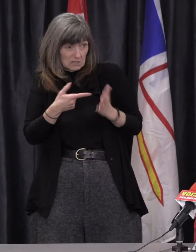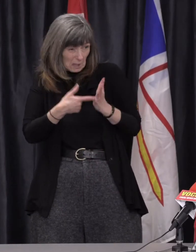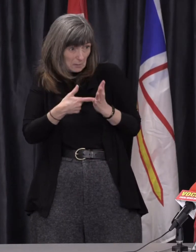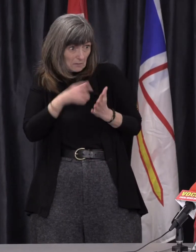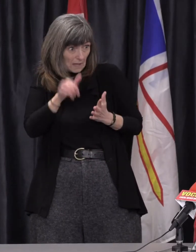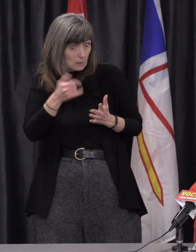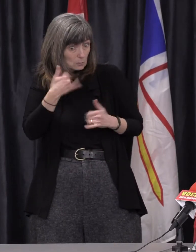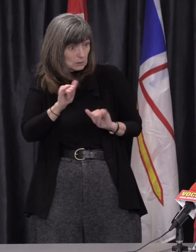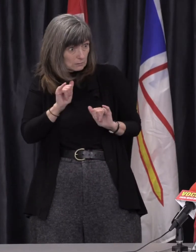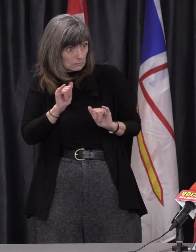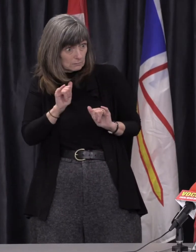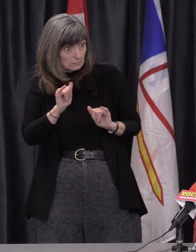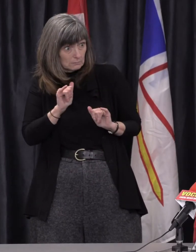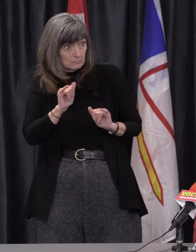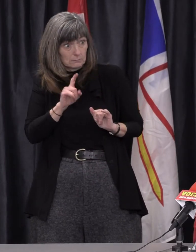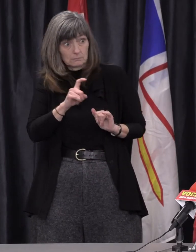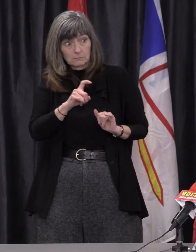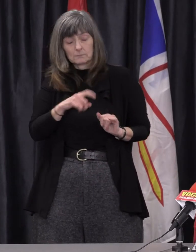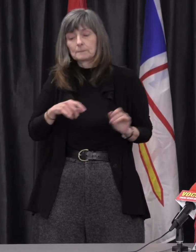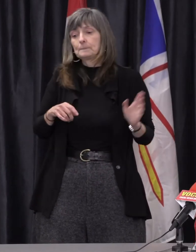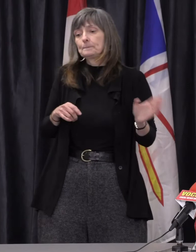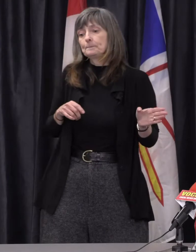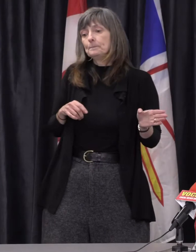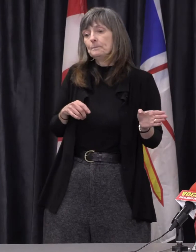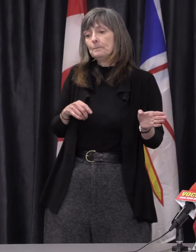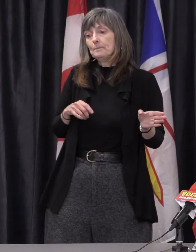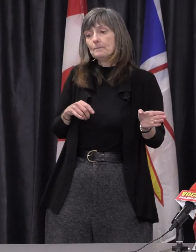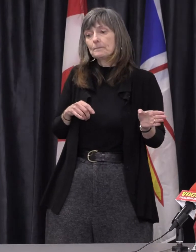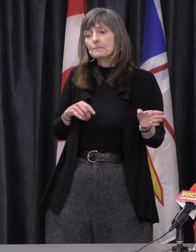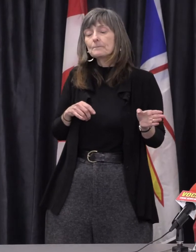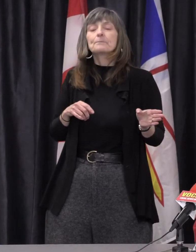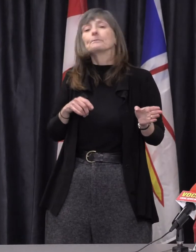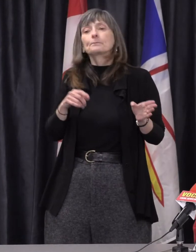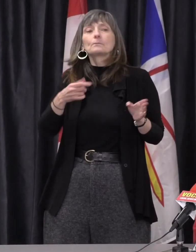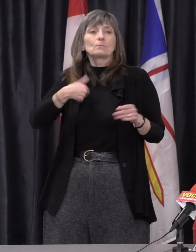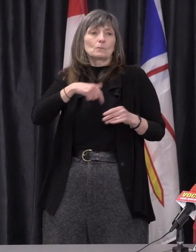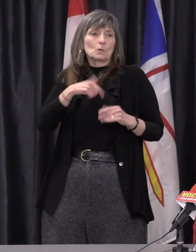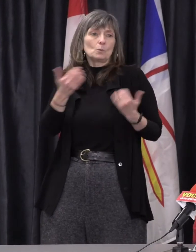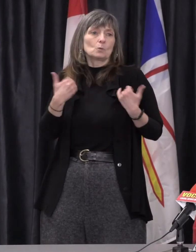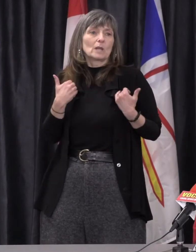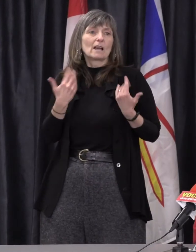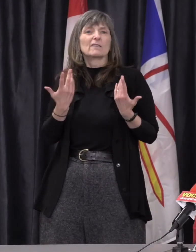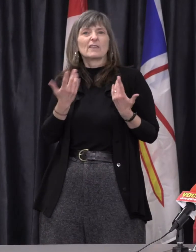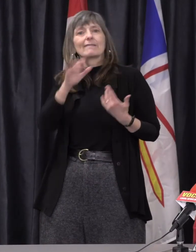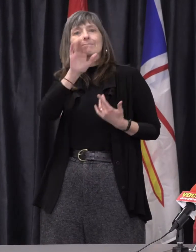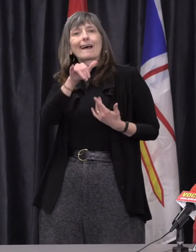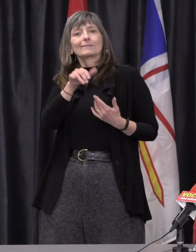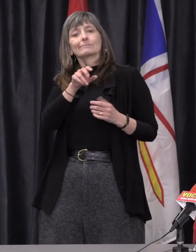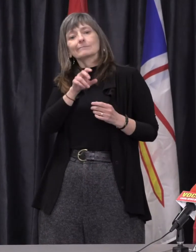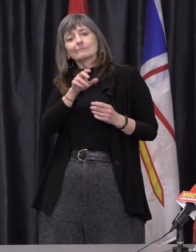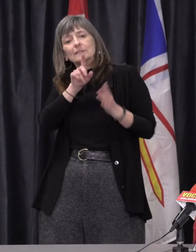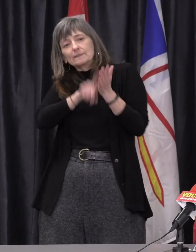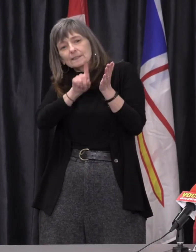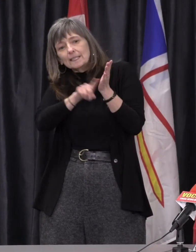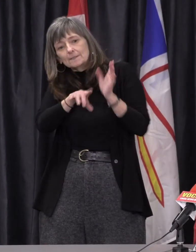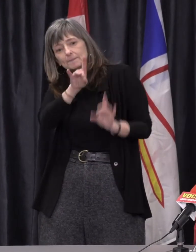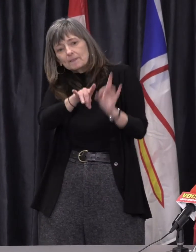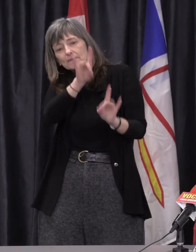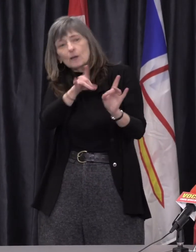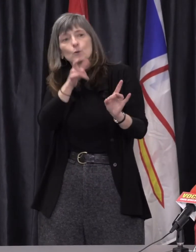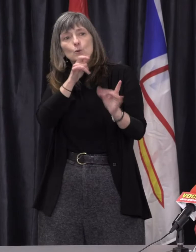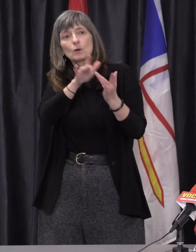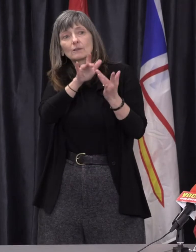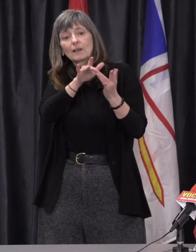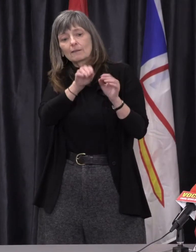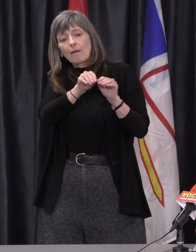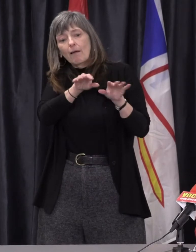be contacted and tested? So there are recommendations for how we do contact tracing on a plane. And generally speaking, it's